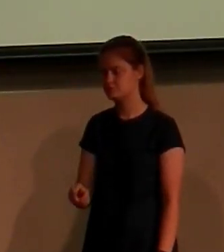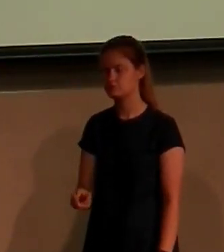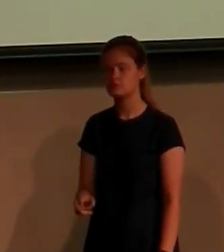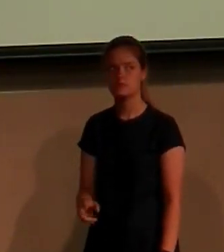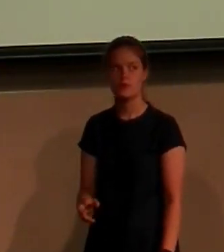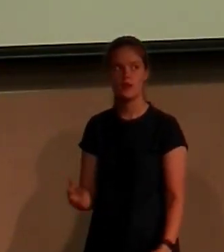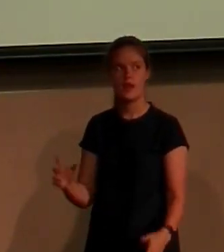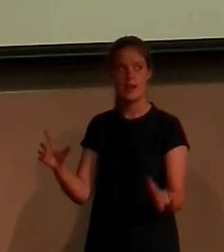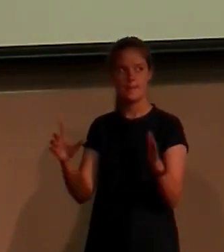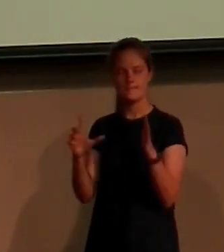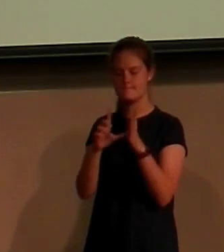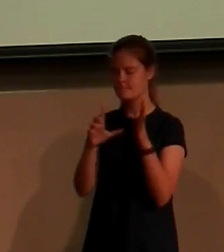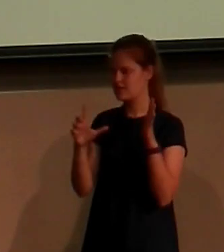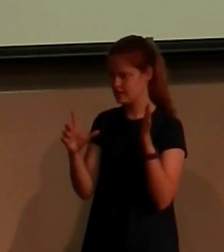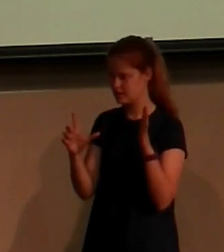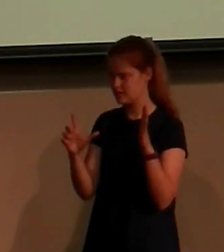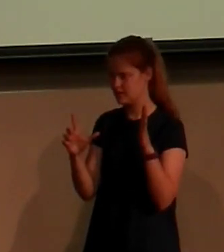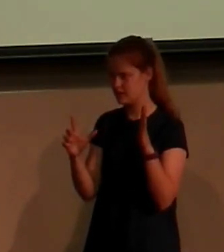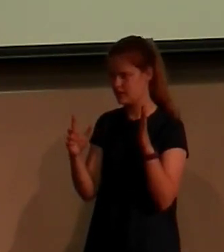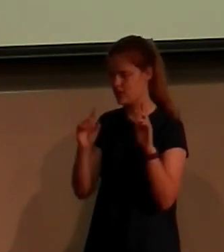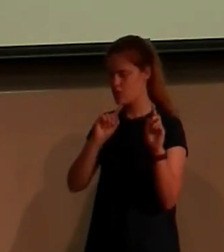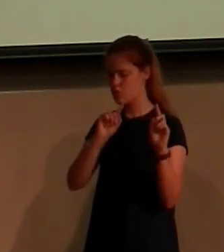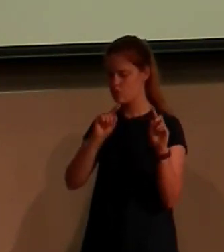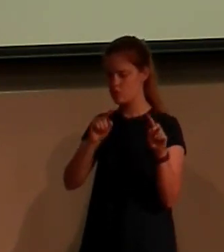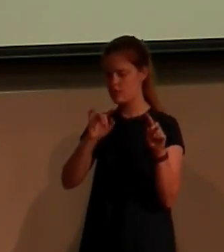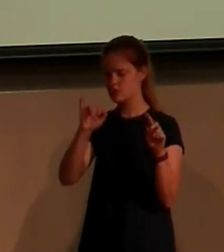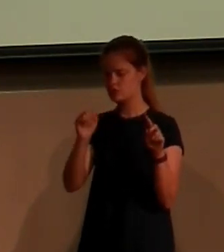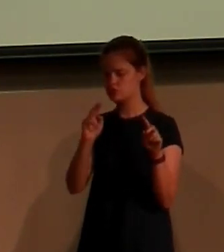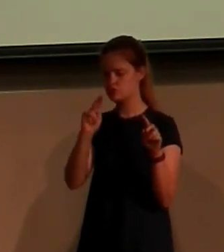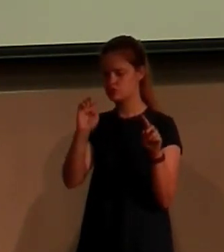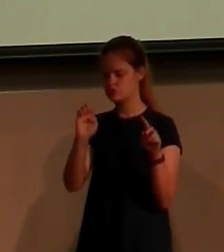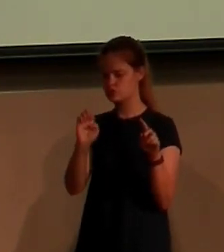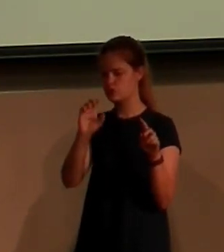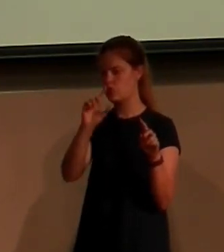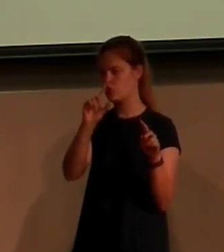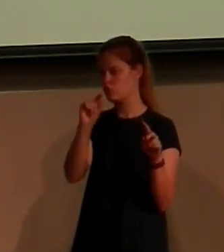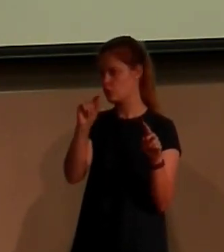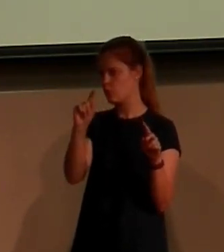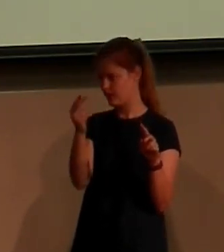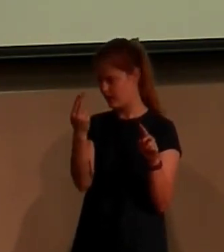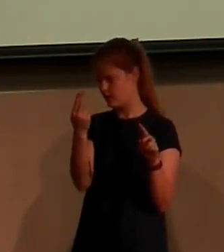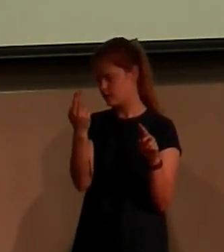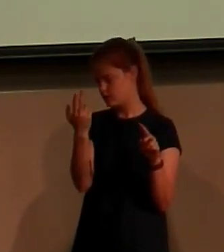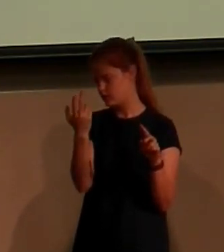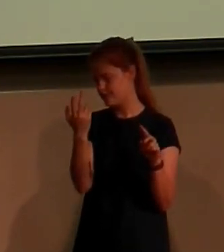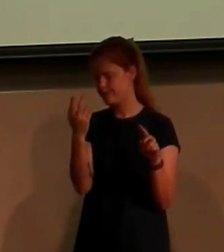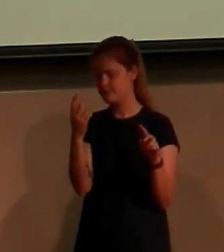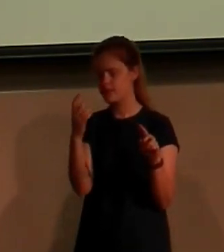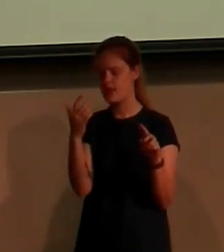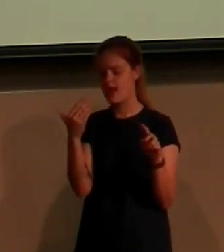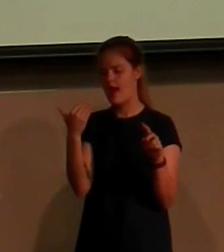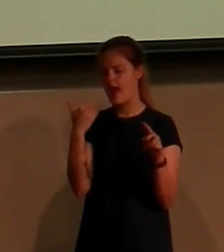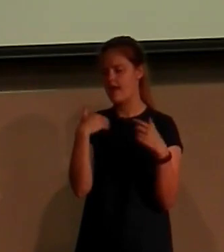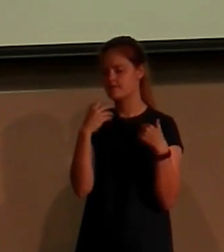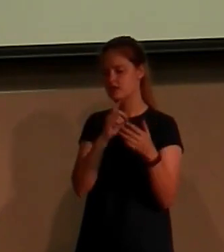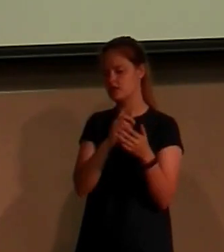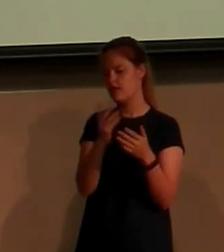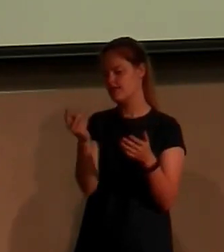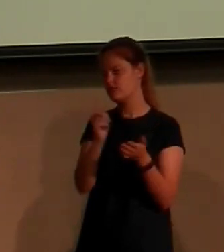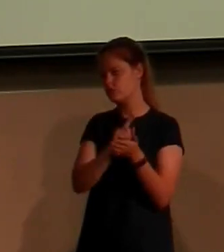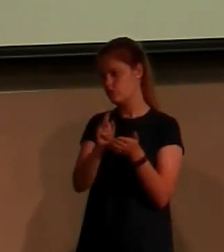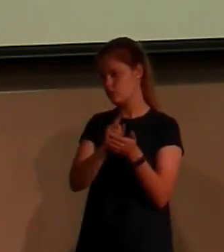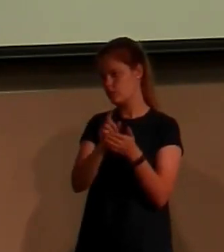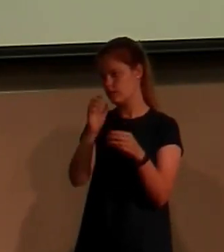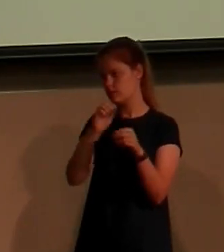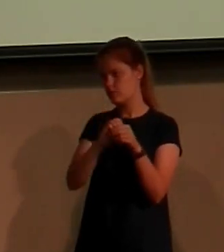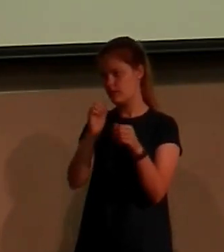Right away when we went in June 20th to spend a couple of weeks with the church that